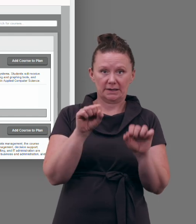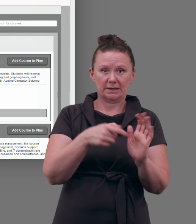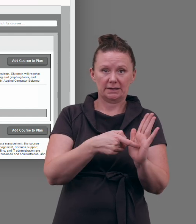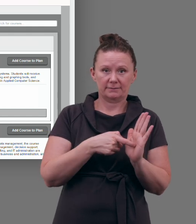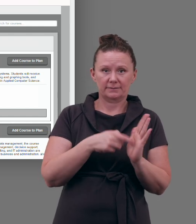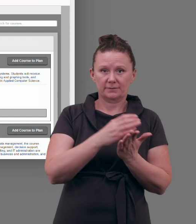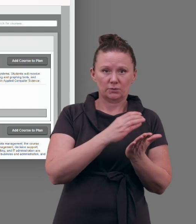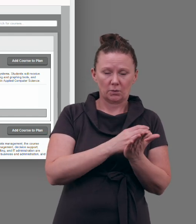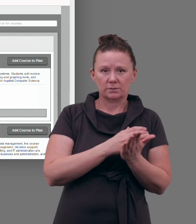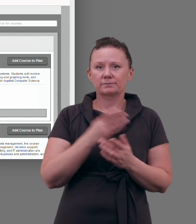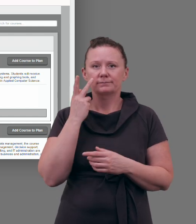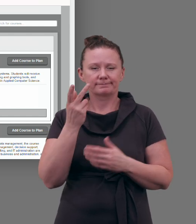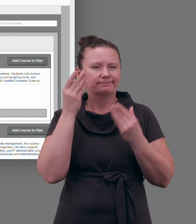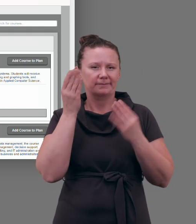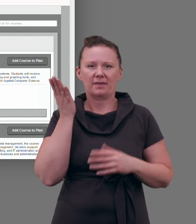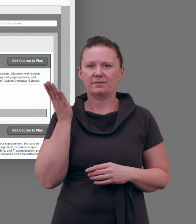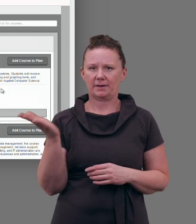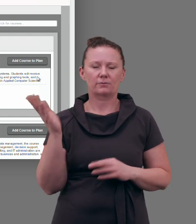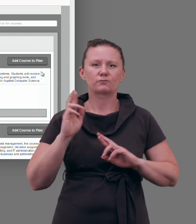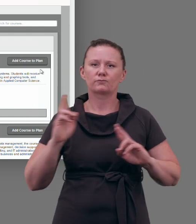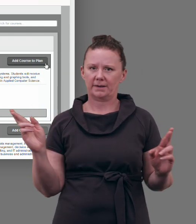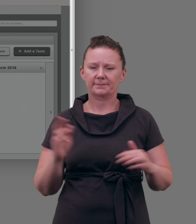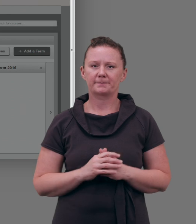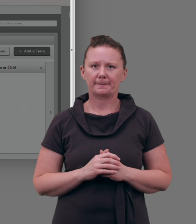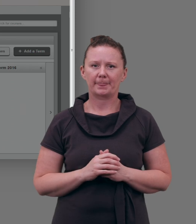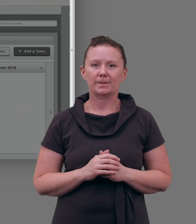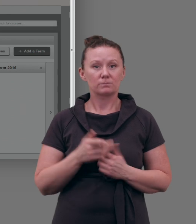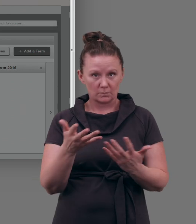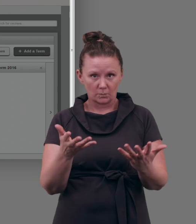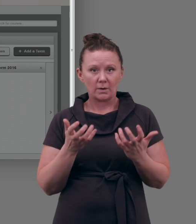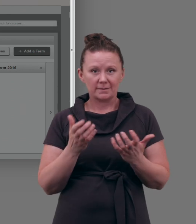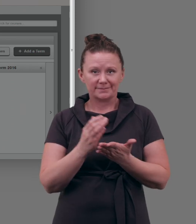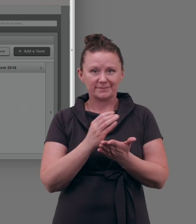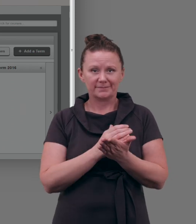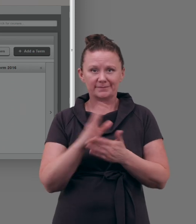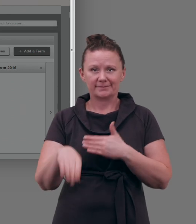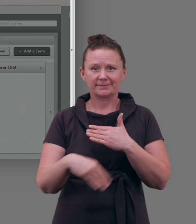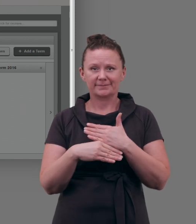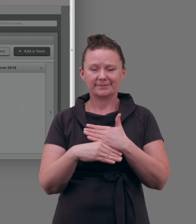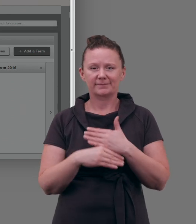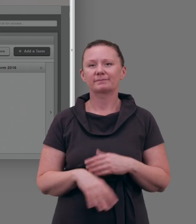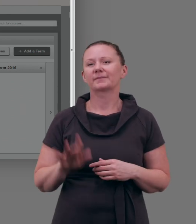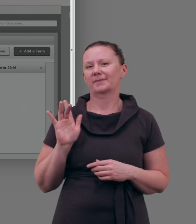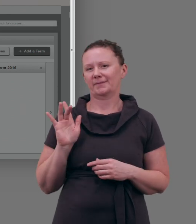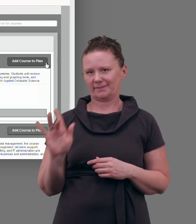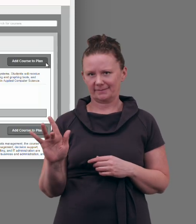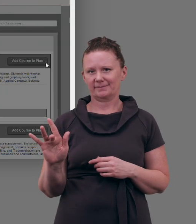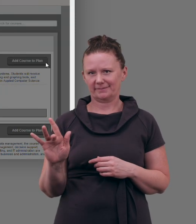be displayed for each course. To add a course to your plan, click the Add Course to Plan button beside the course name.